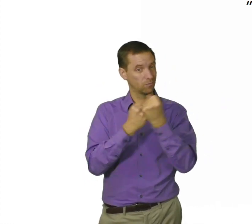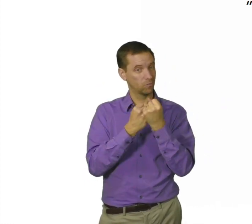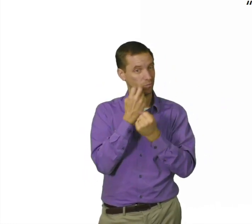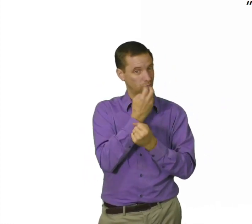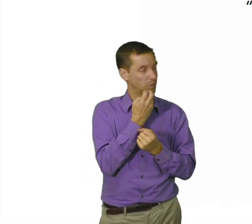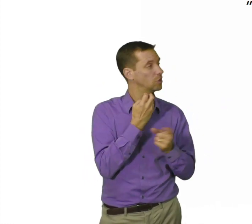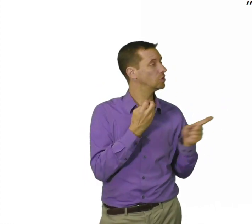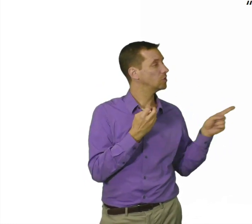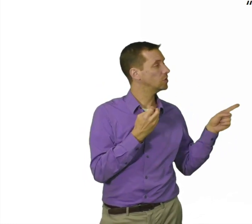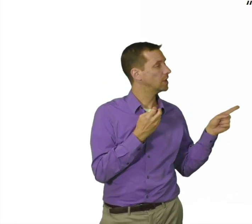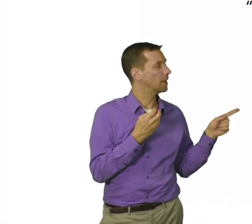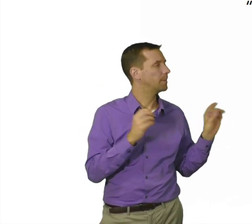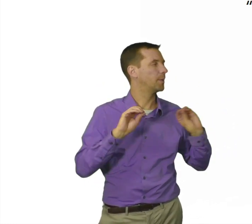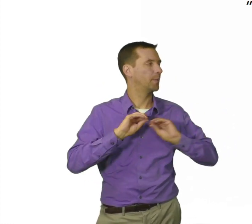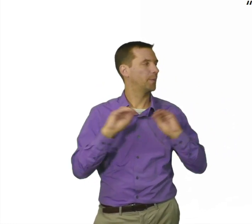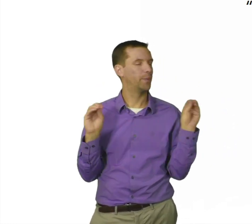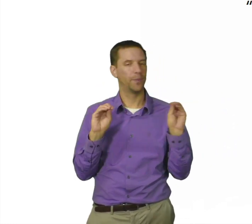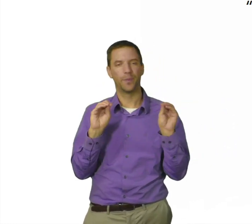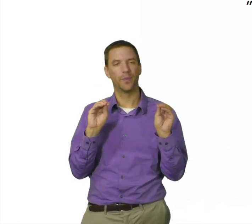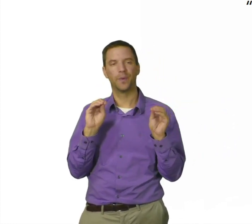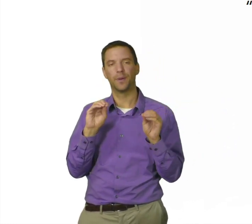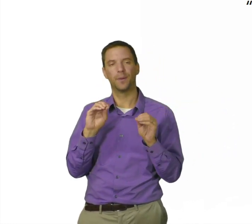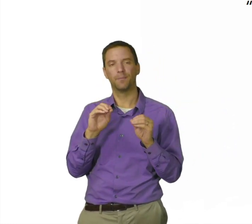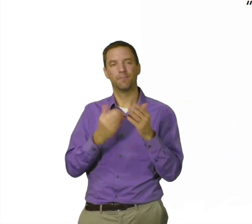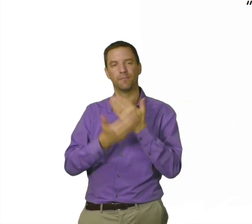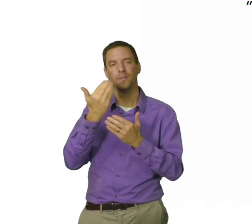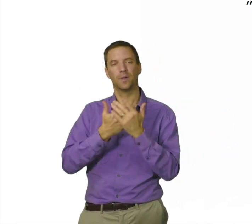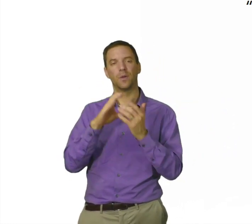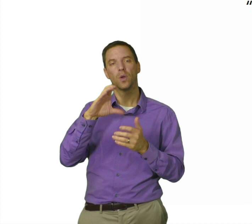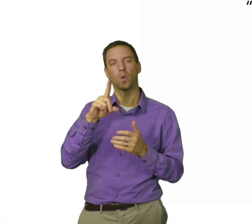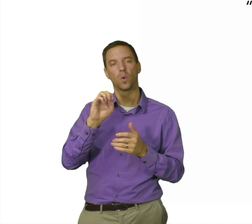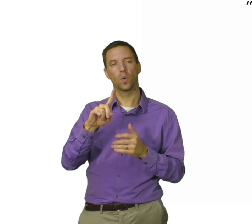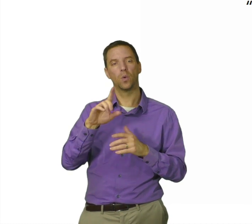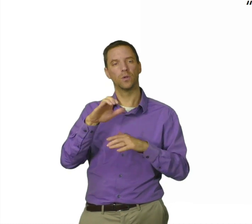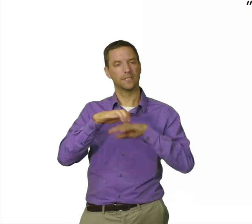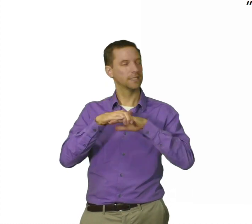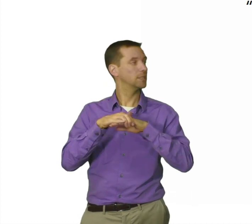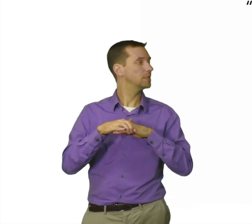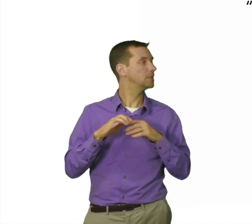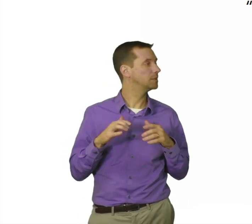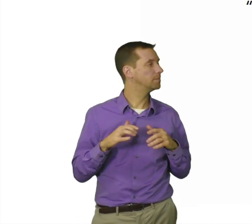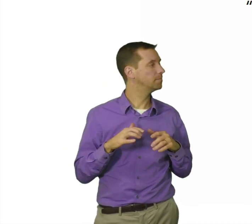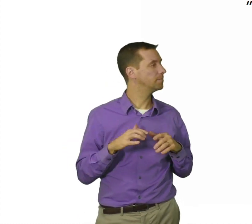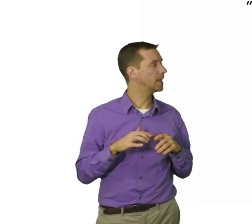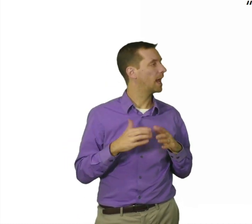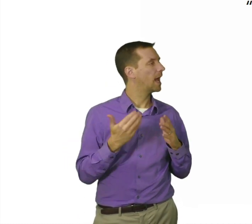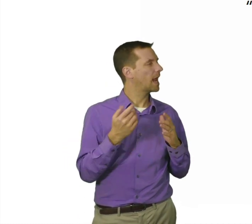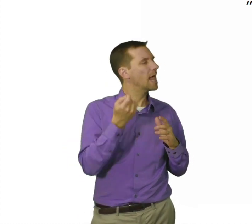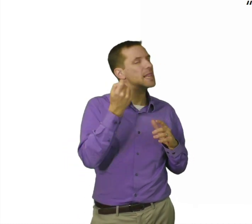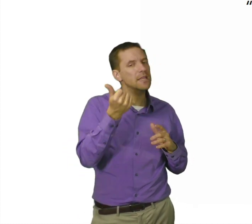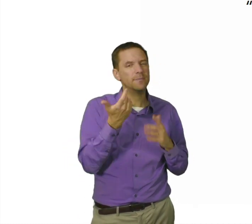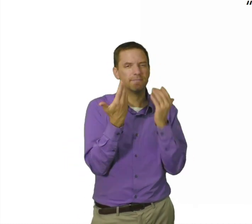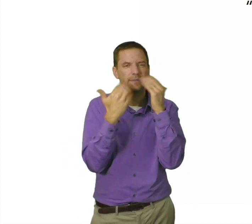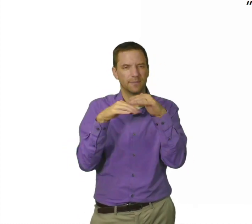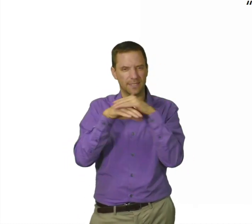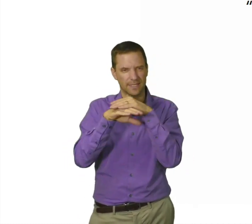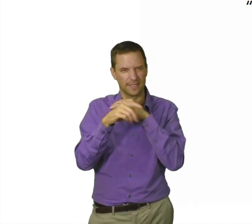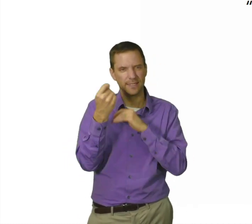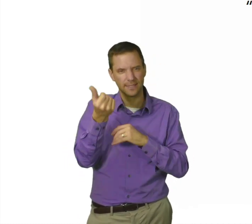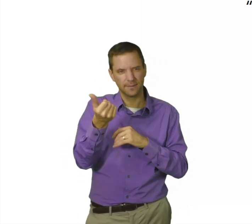access to spoken English, some sign-supported speech. Here there's no manually coded English, and just a little bit